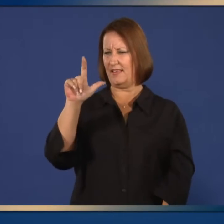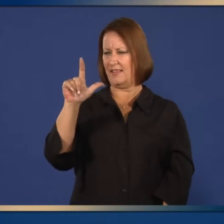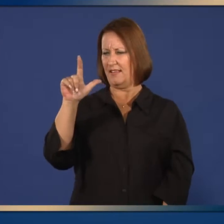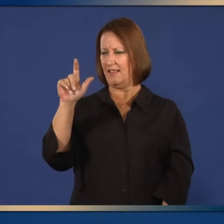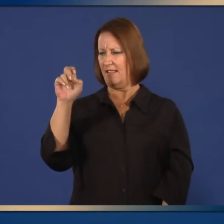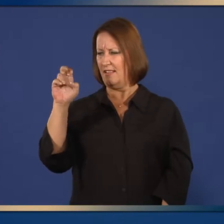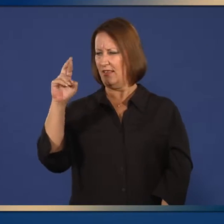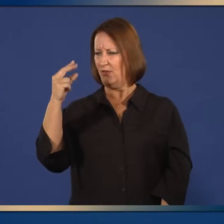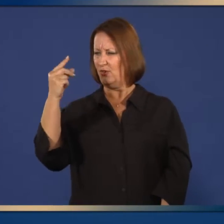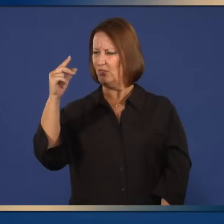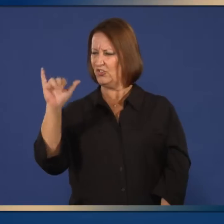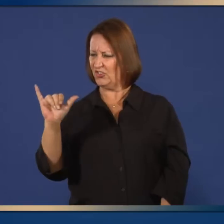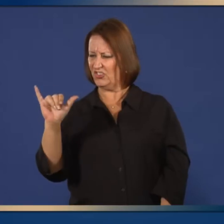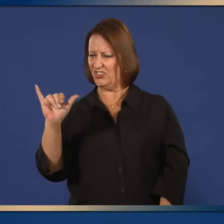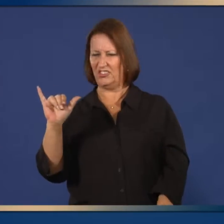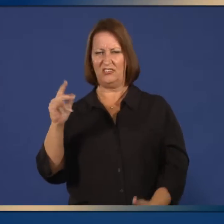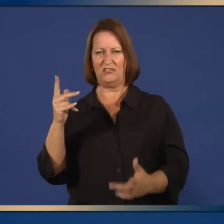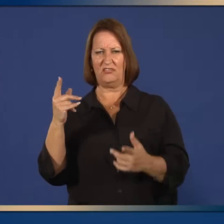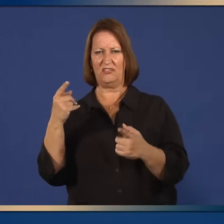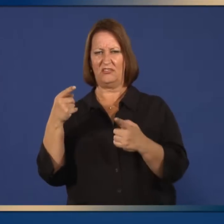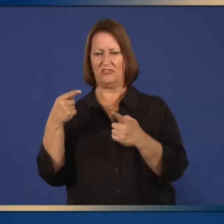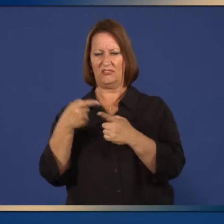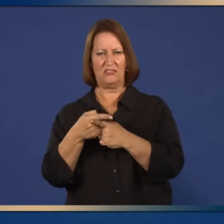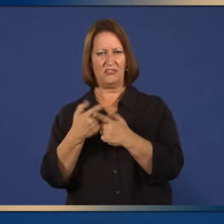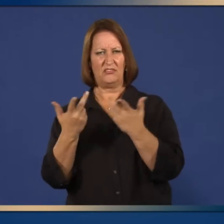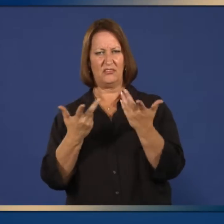What if there is a severe reaction?